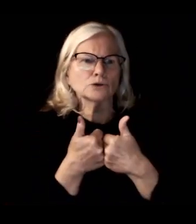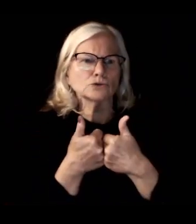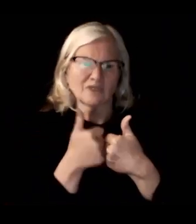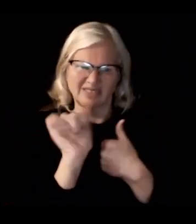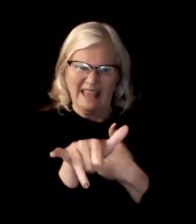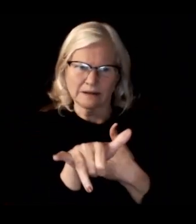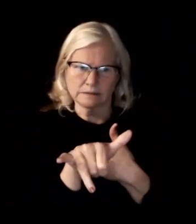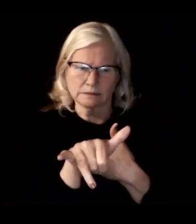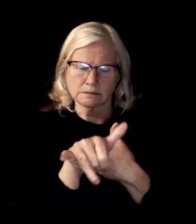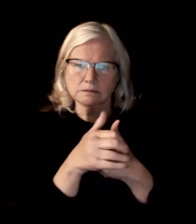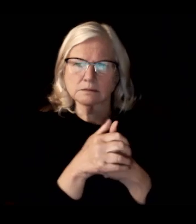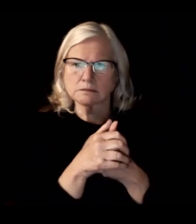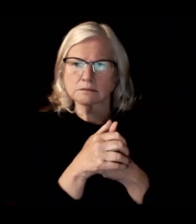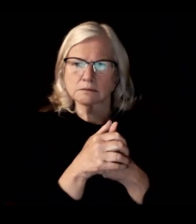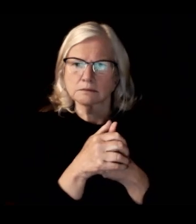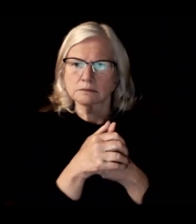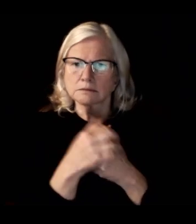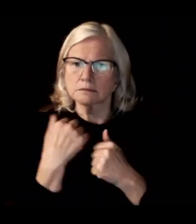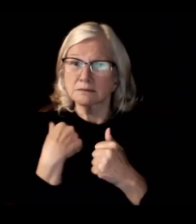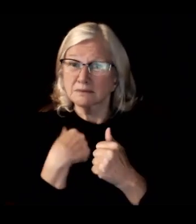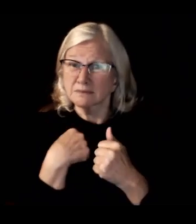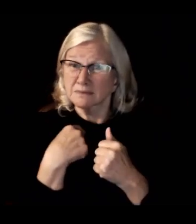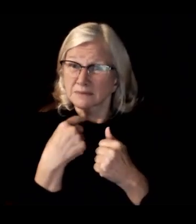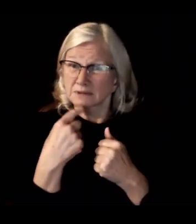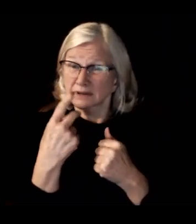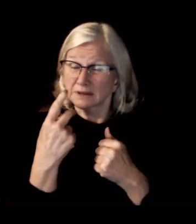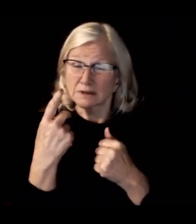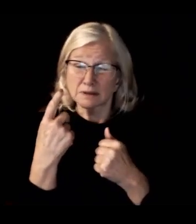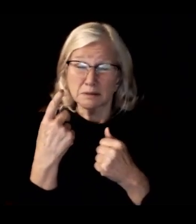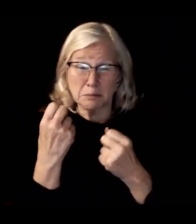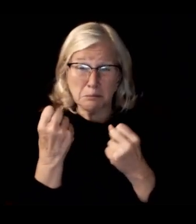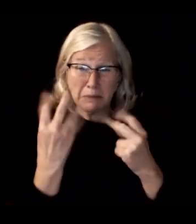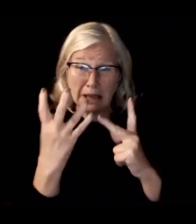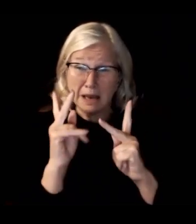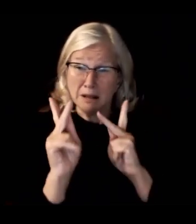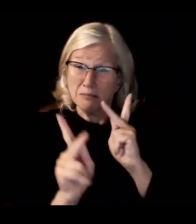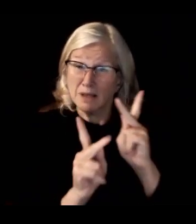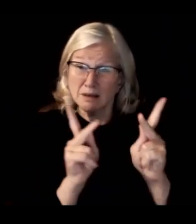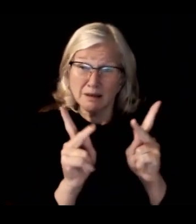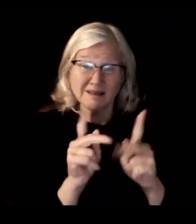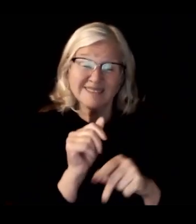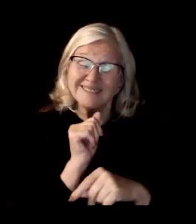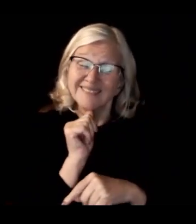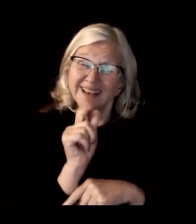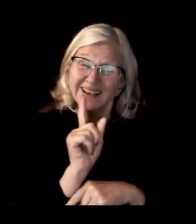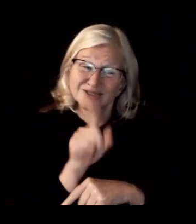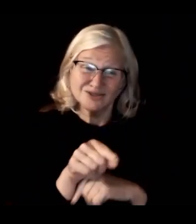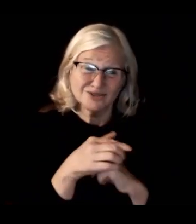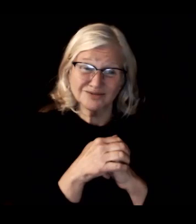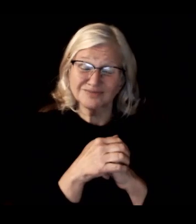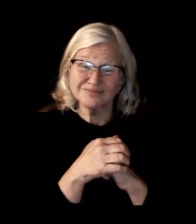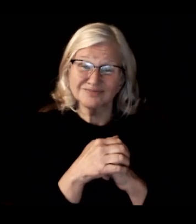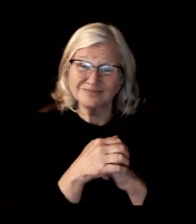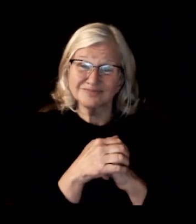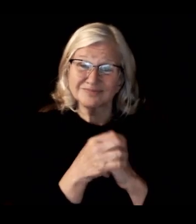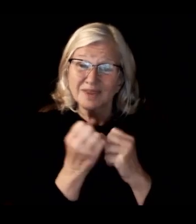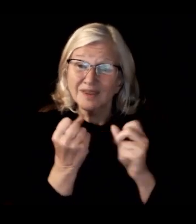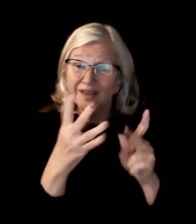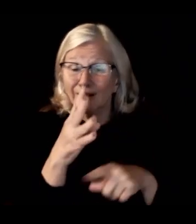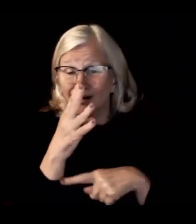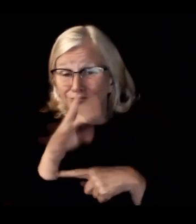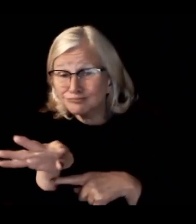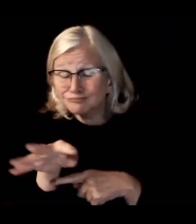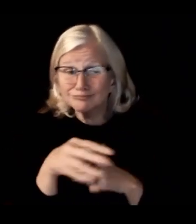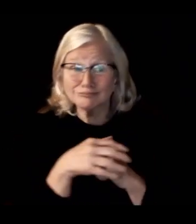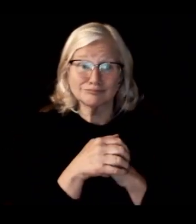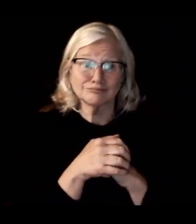we're seeing that some individuals are not responding and not, answering the call, and they are